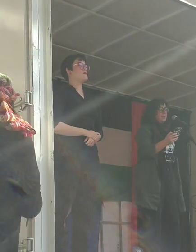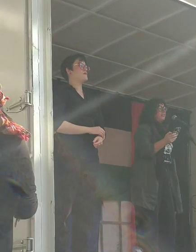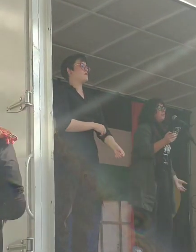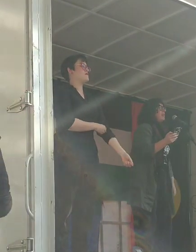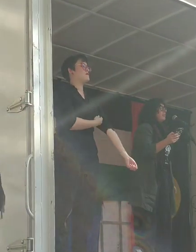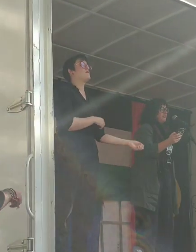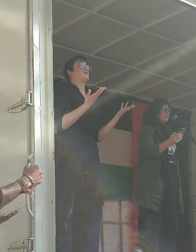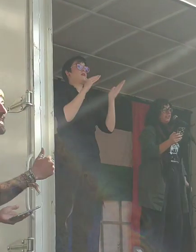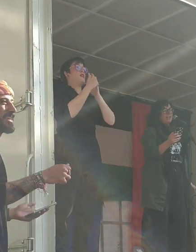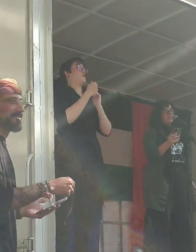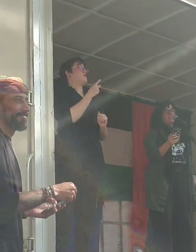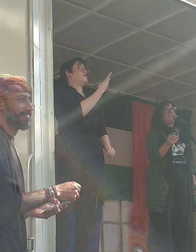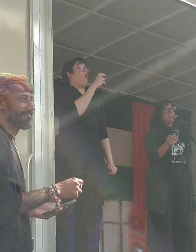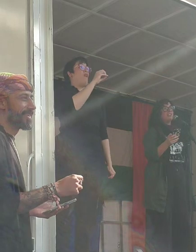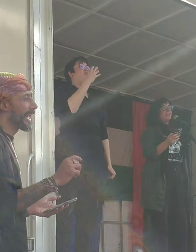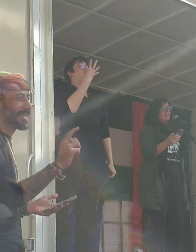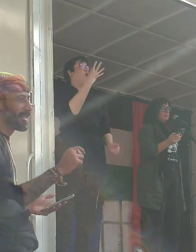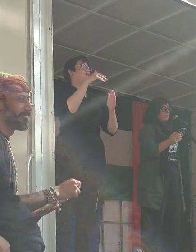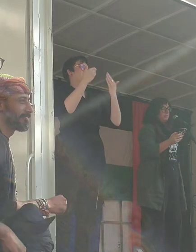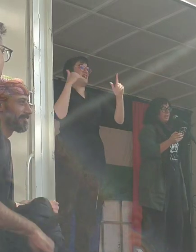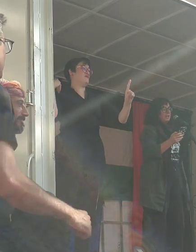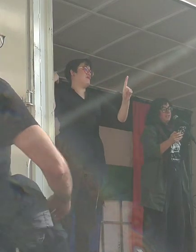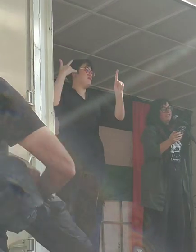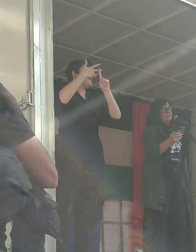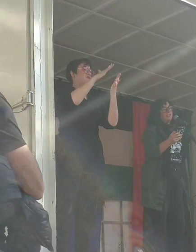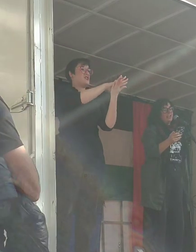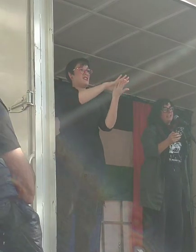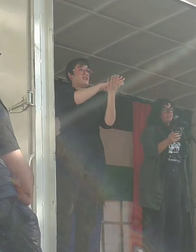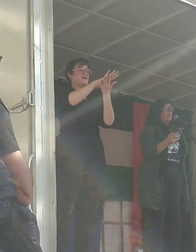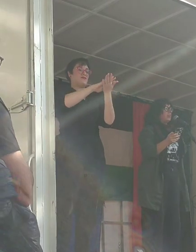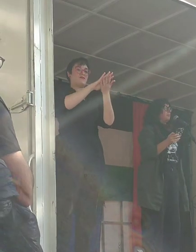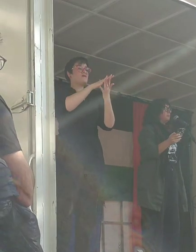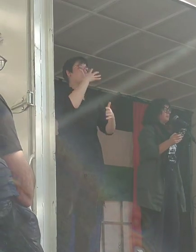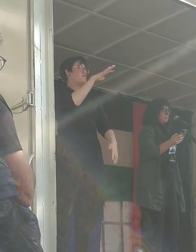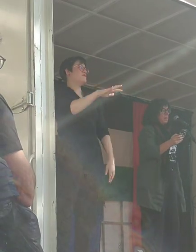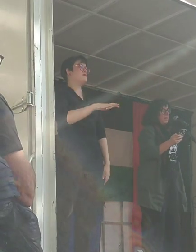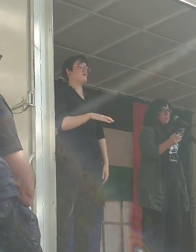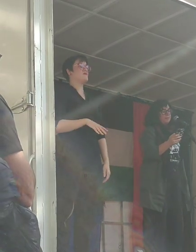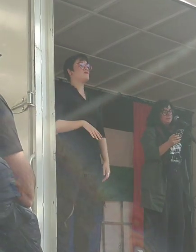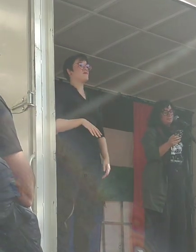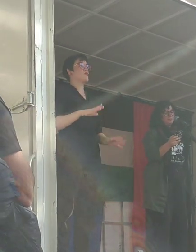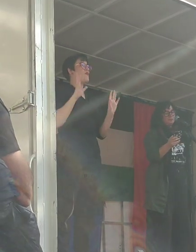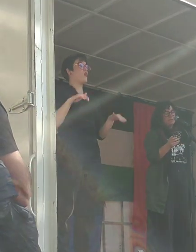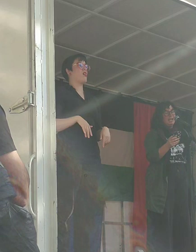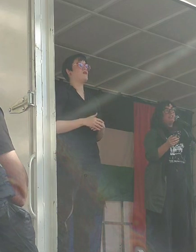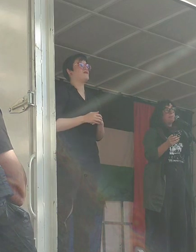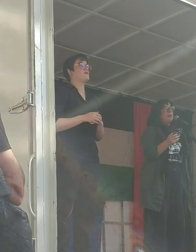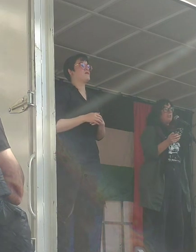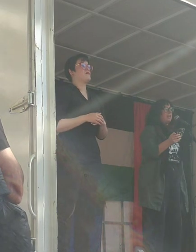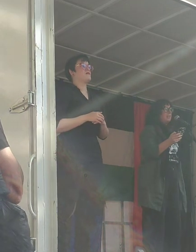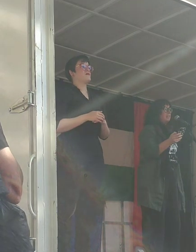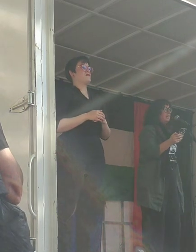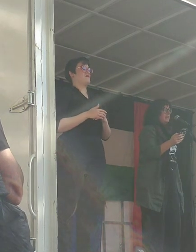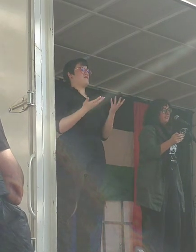So we're now at 204 days of this genocide. It is devastating shame.